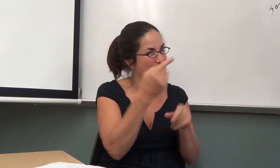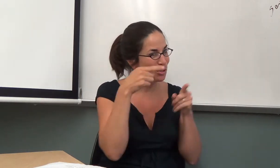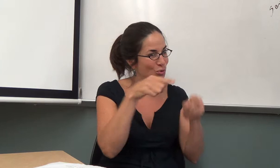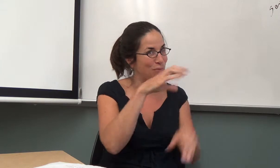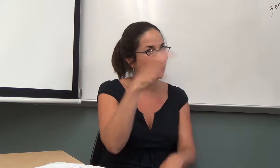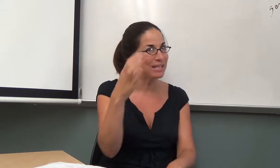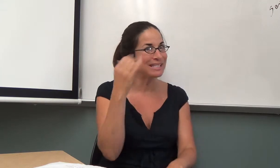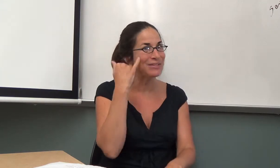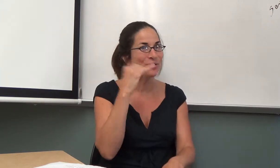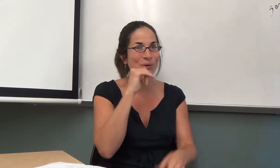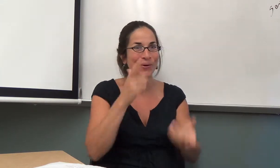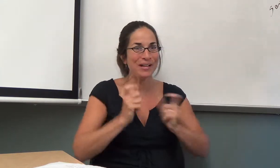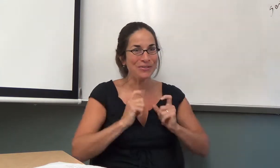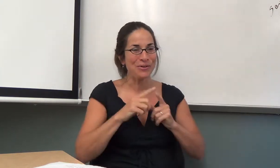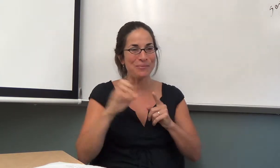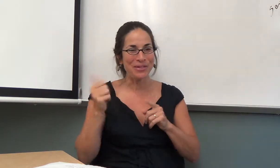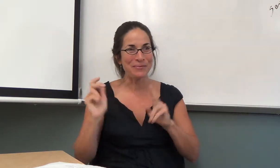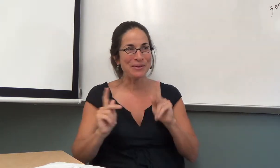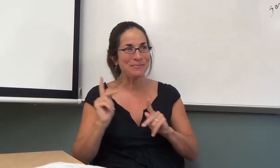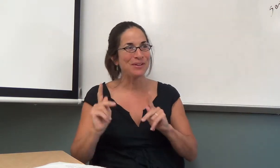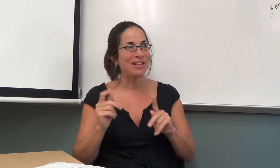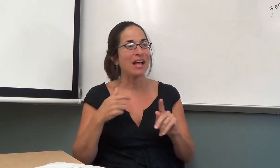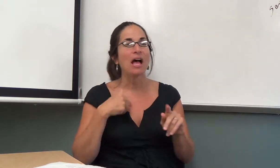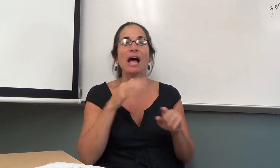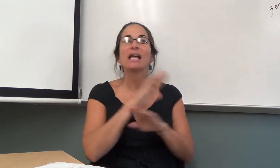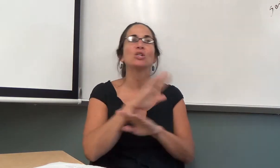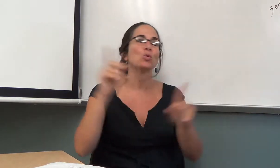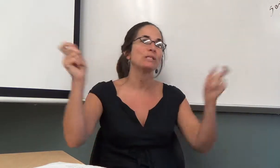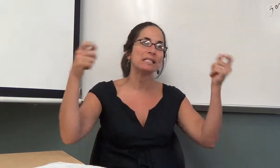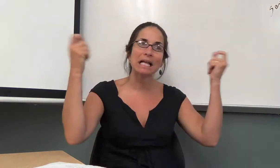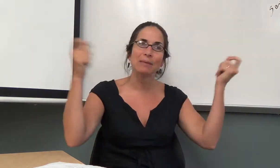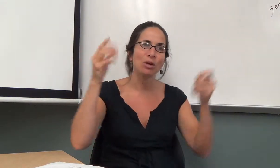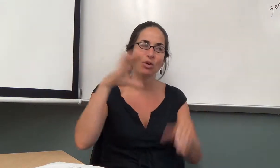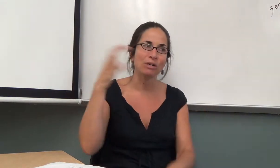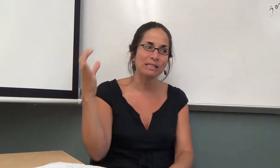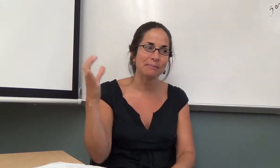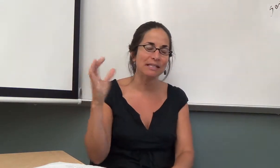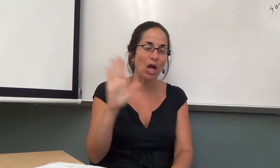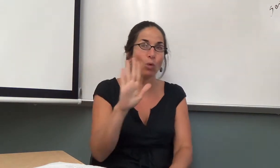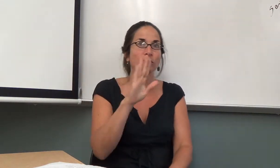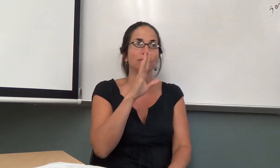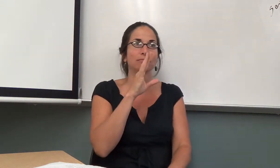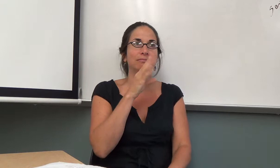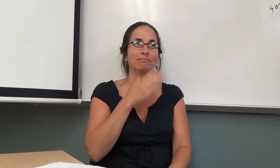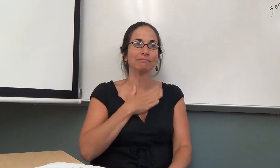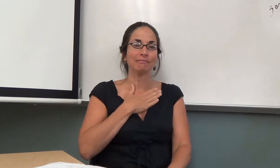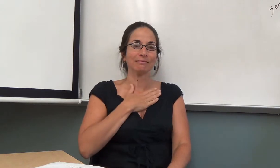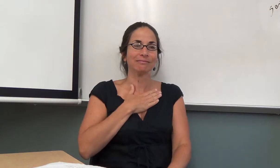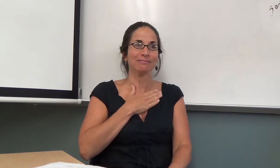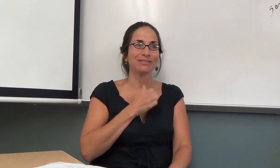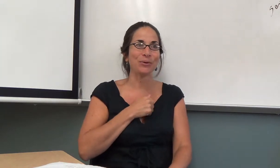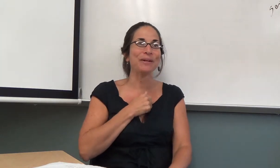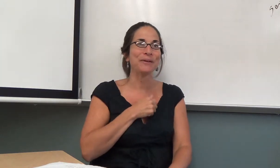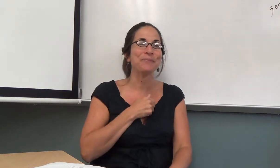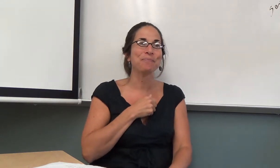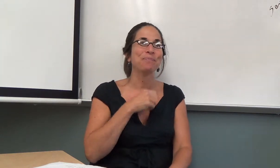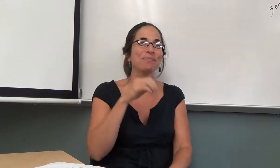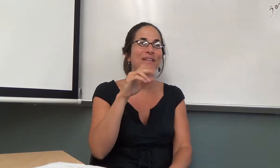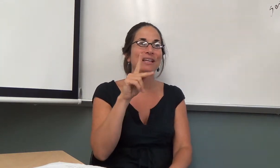you presents. But if they... I don't celebrate. Oh, if you don't tell... Okay, well then I guess that makes sense. We'll call it Kwanzaa. I celebrate